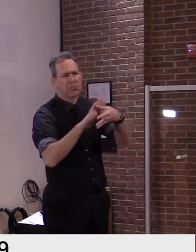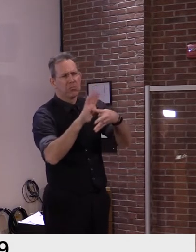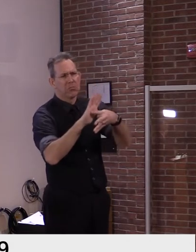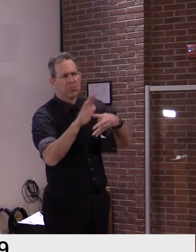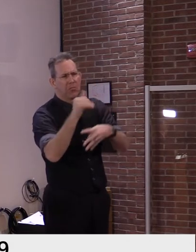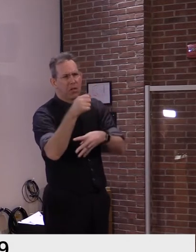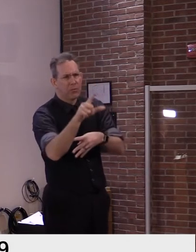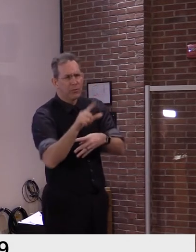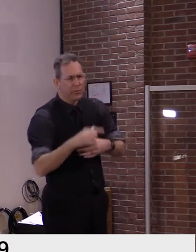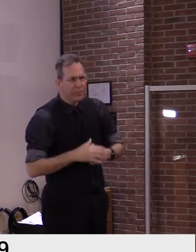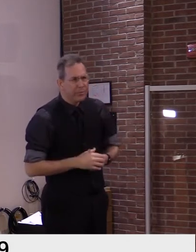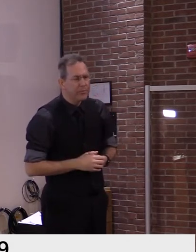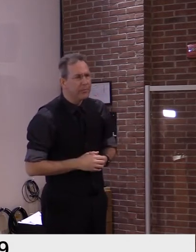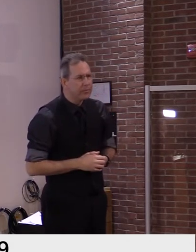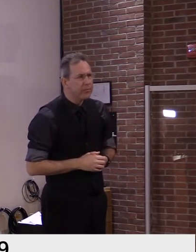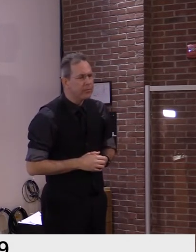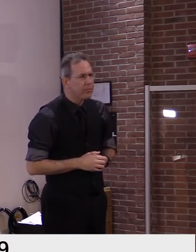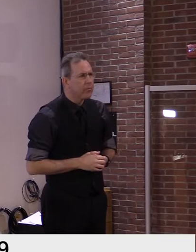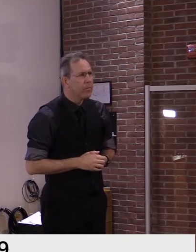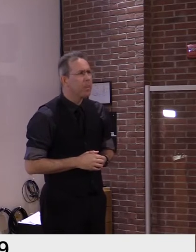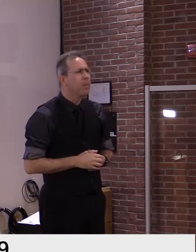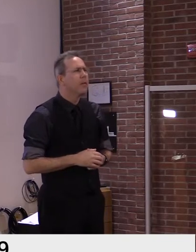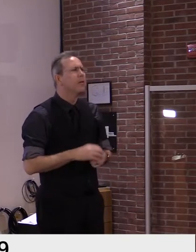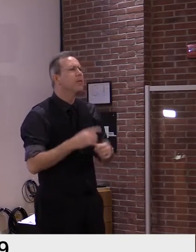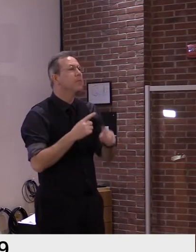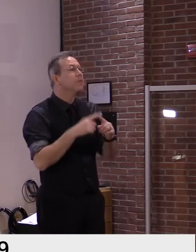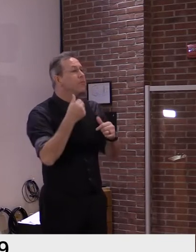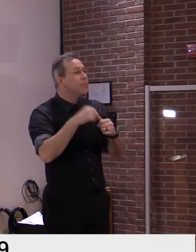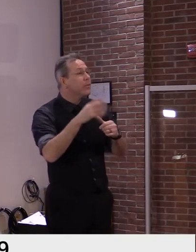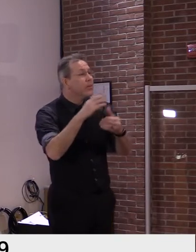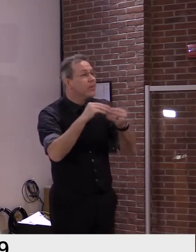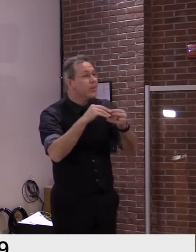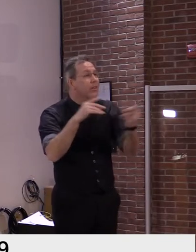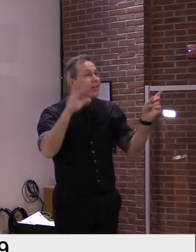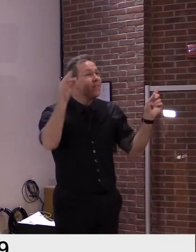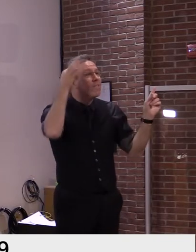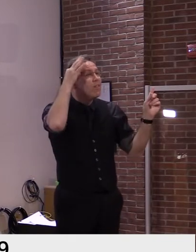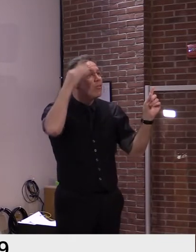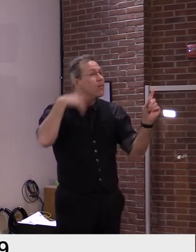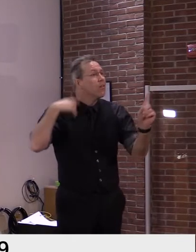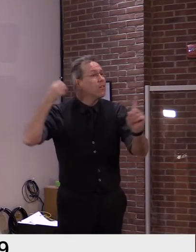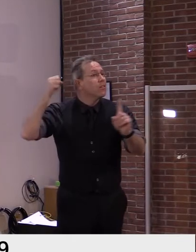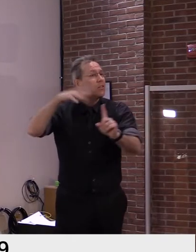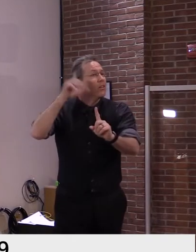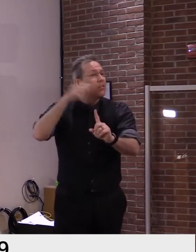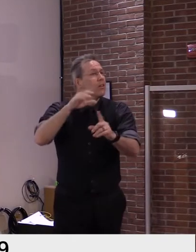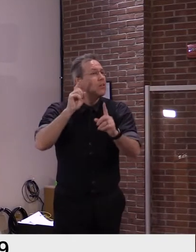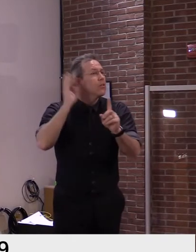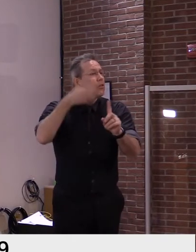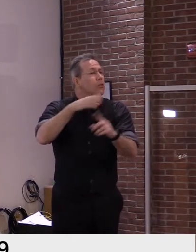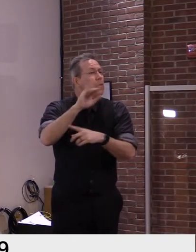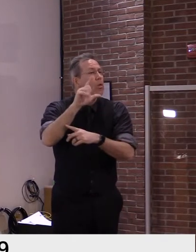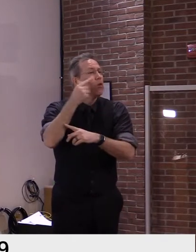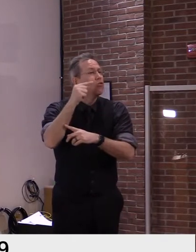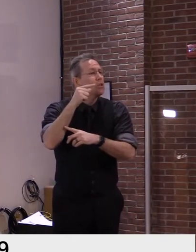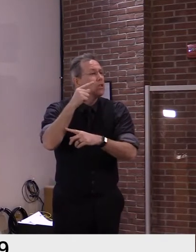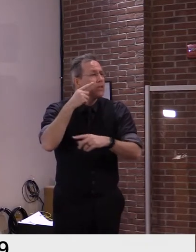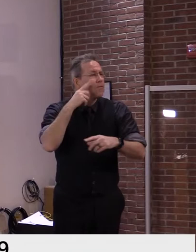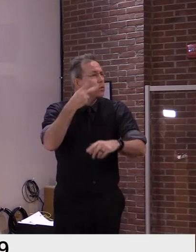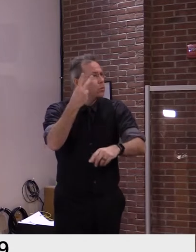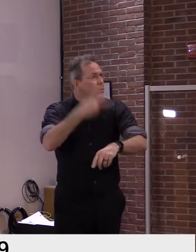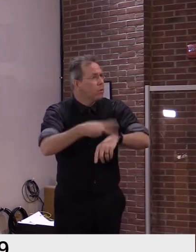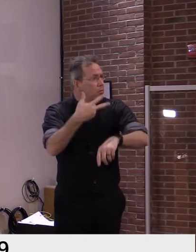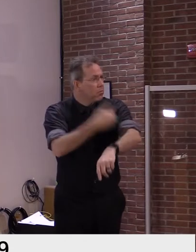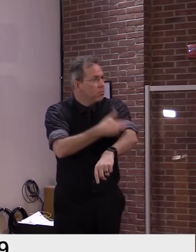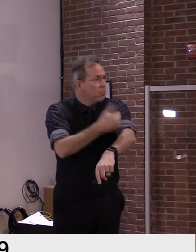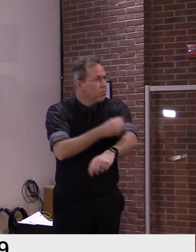isn't in our regular allocation that we have. So we really haven't touched the allocation that is dedicated to all